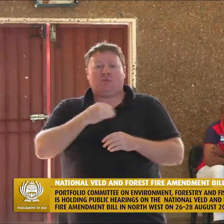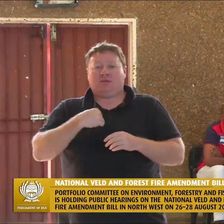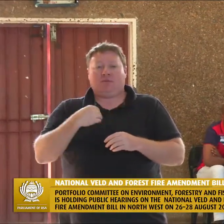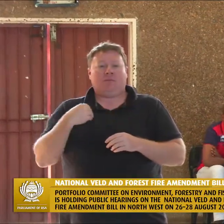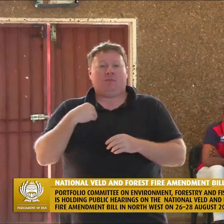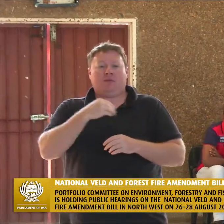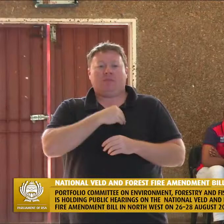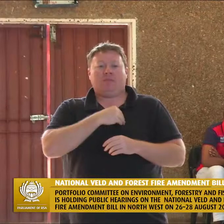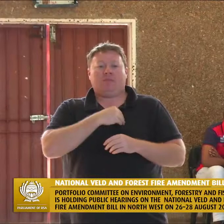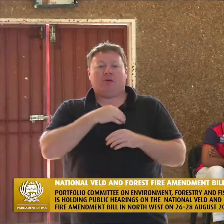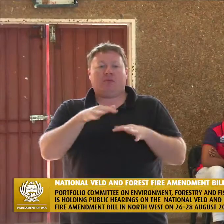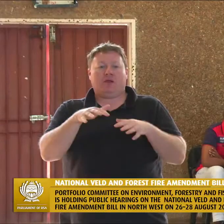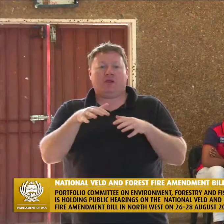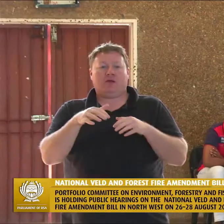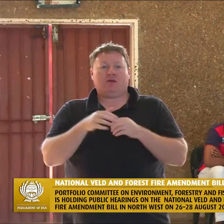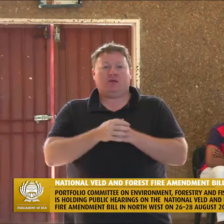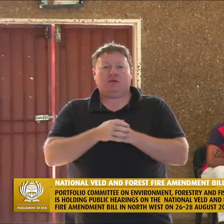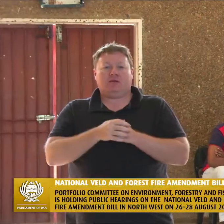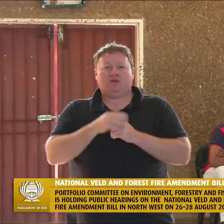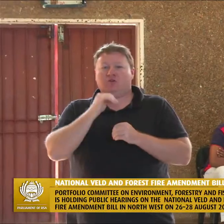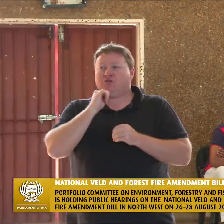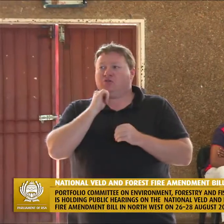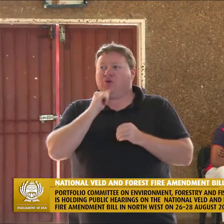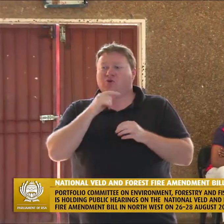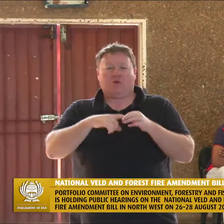don't qualify to answer me